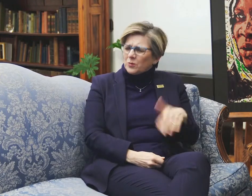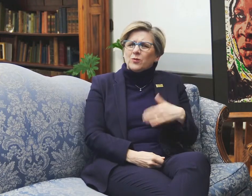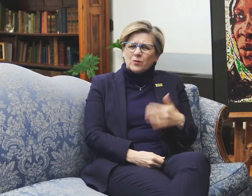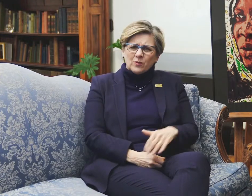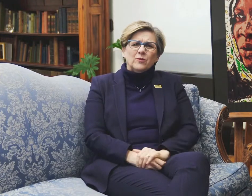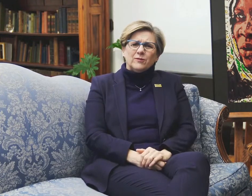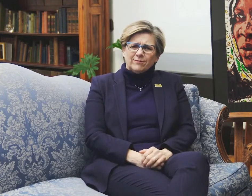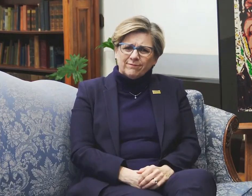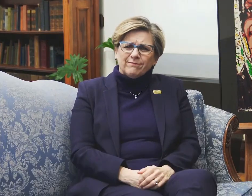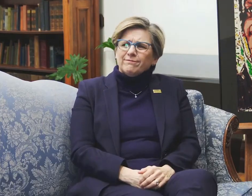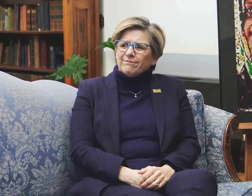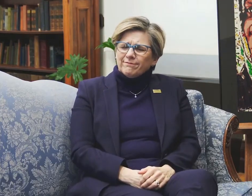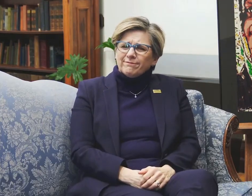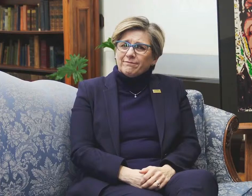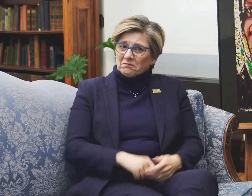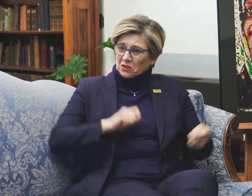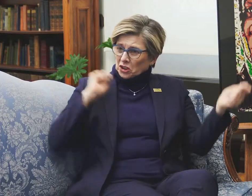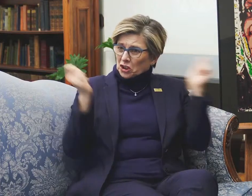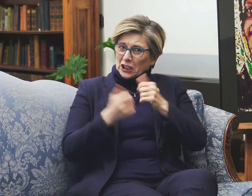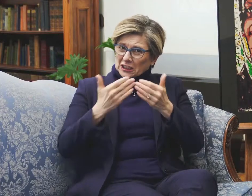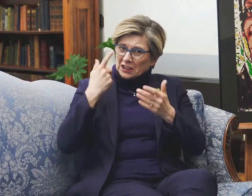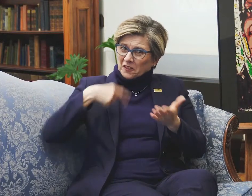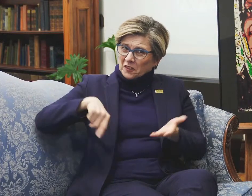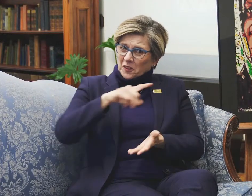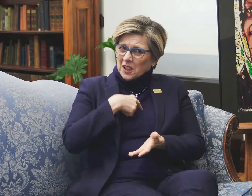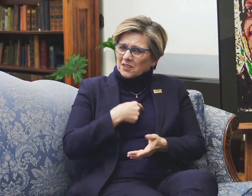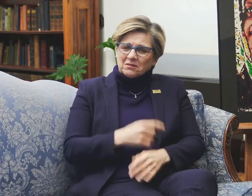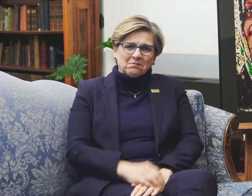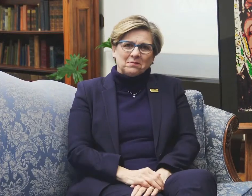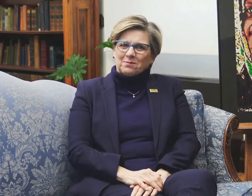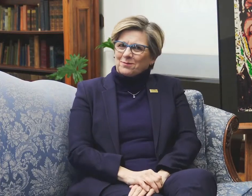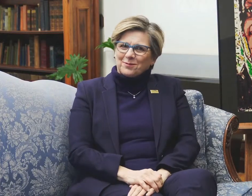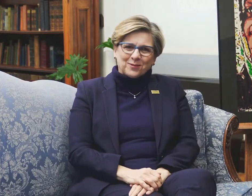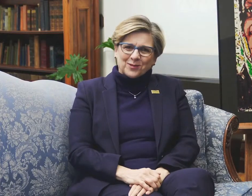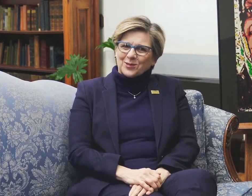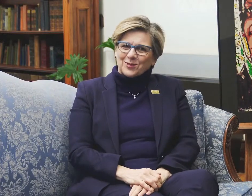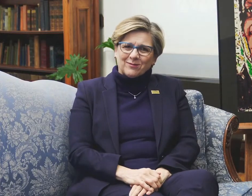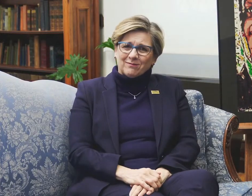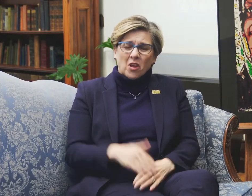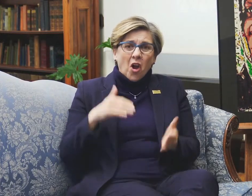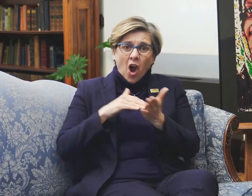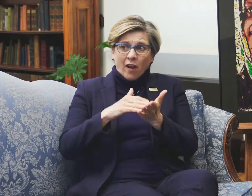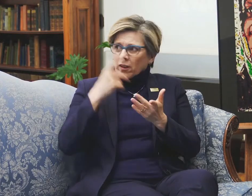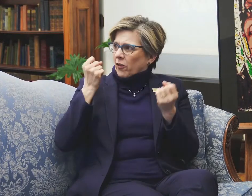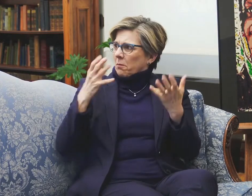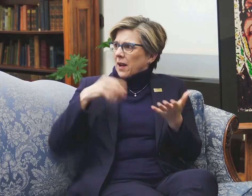lot. Change is not easy for many of us and is often very scary,